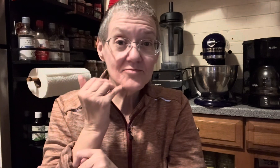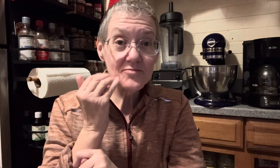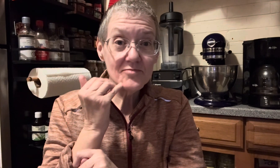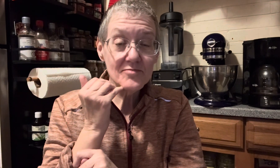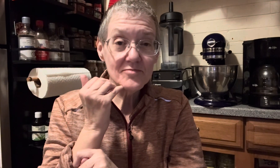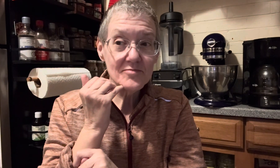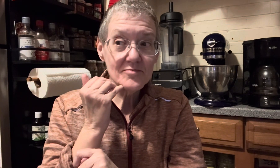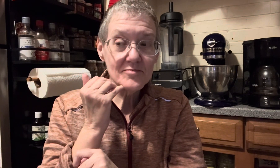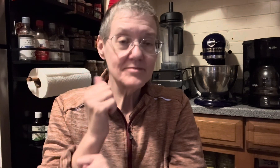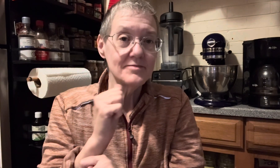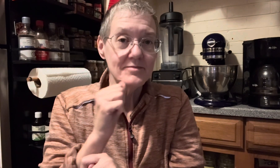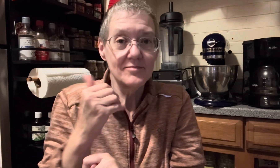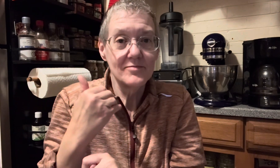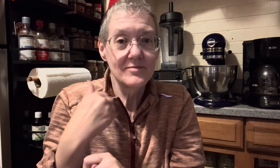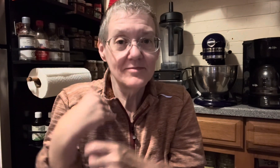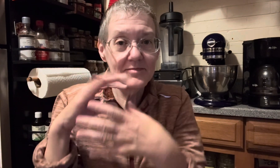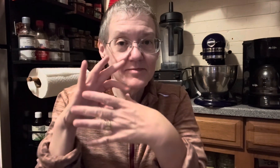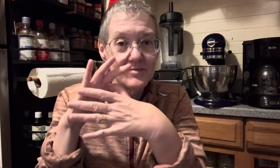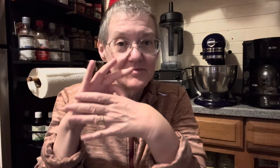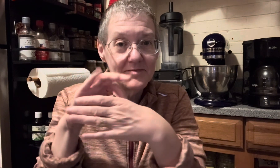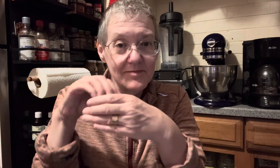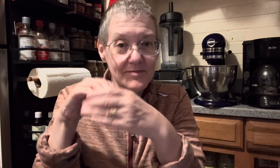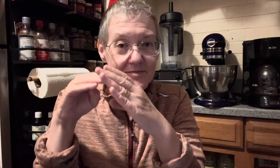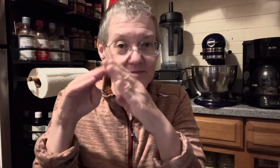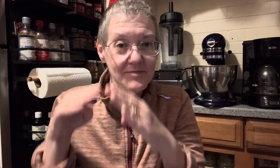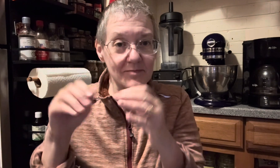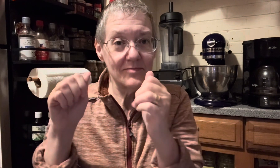we don't have meat with sugar in it,